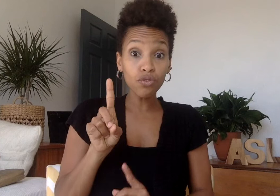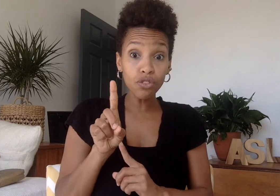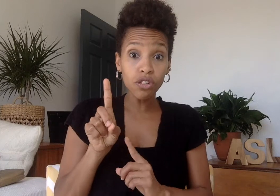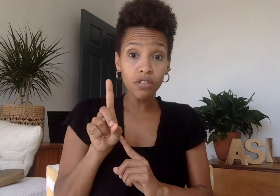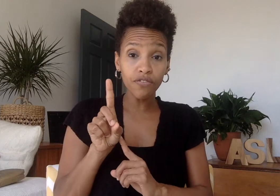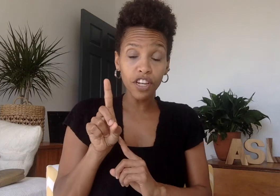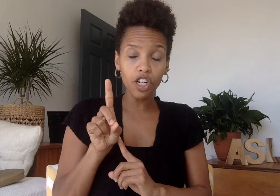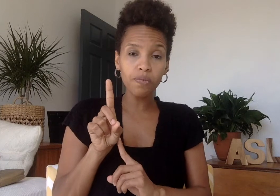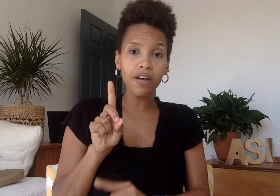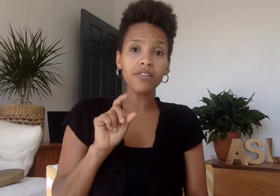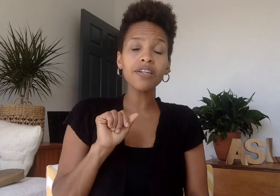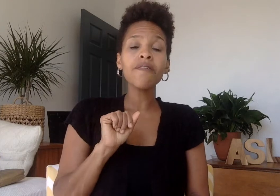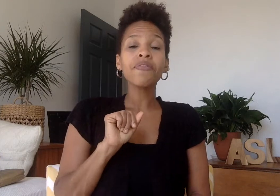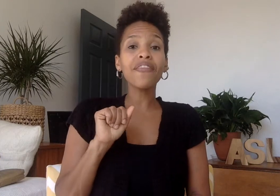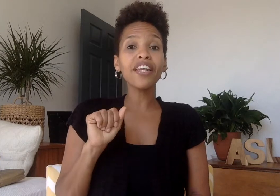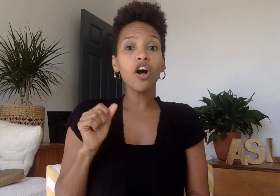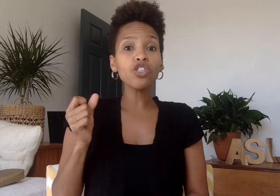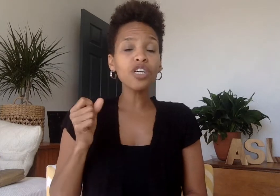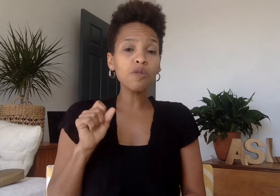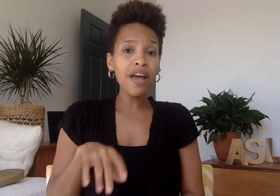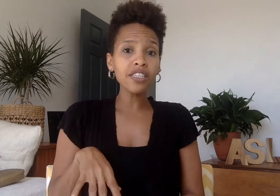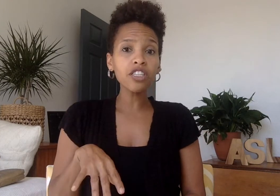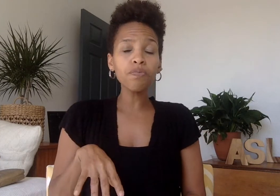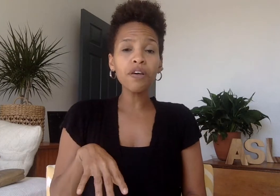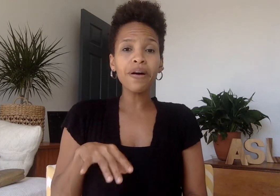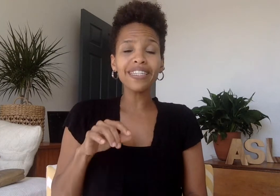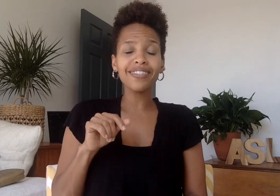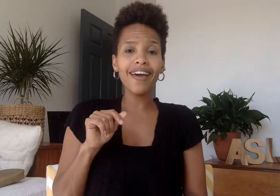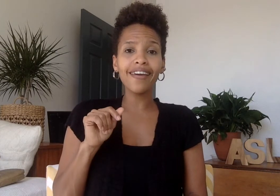used fingerspelled. And then he also expands a little bit by saying